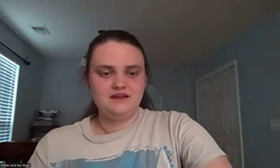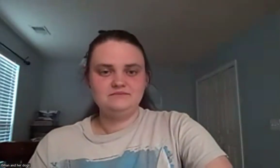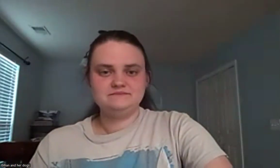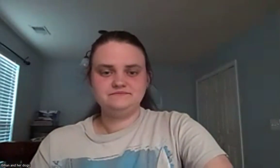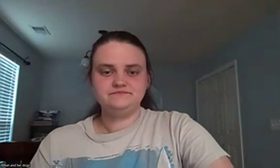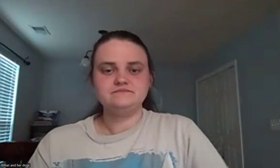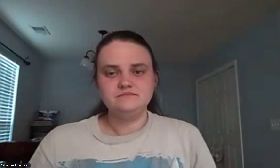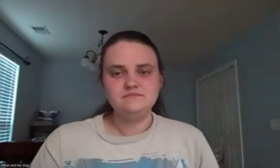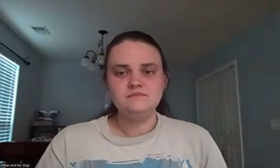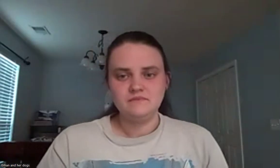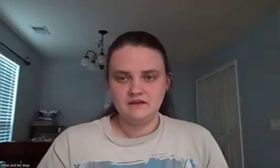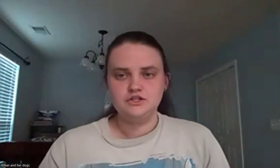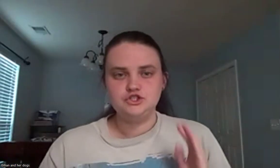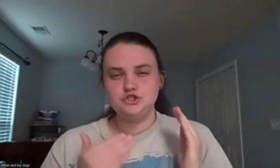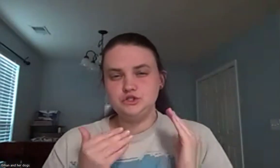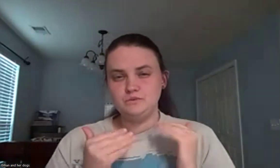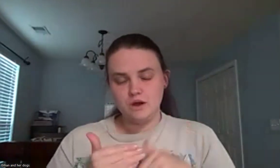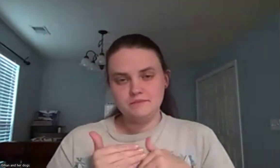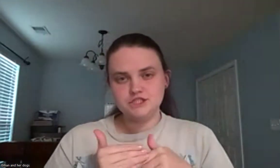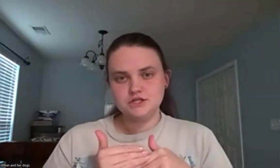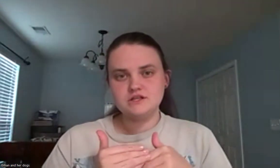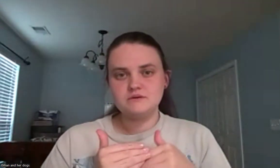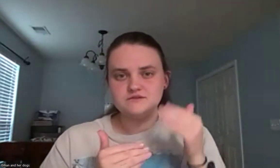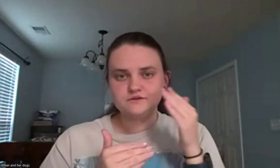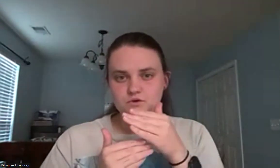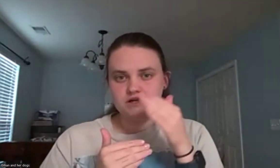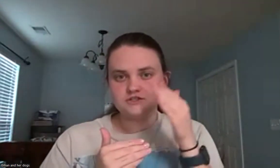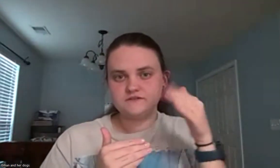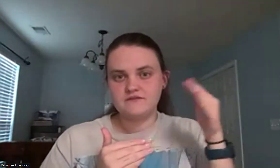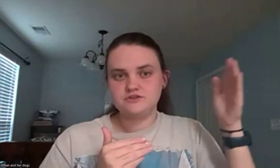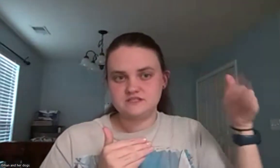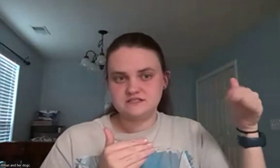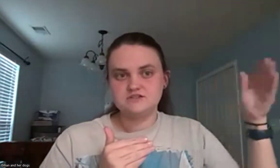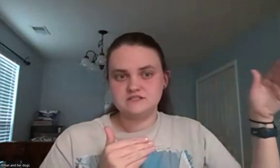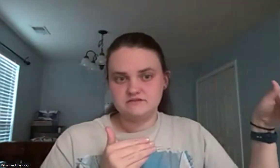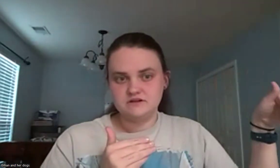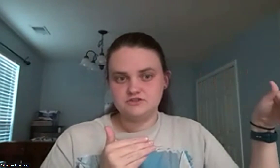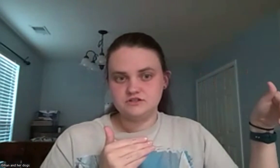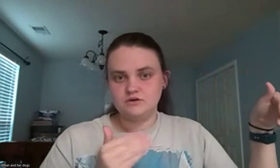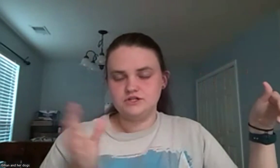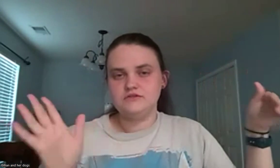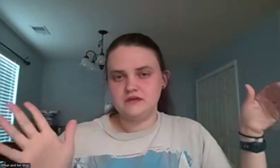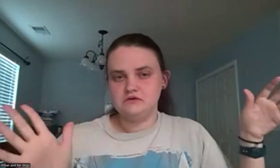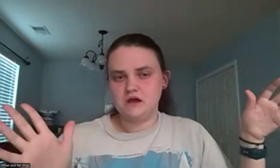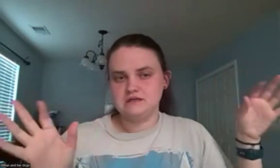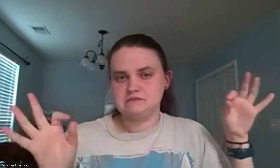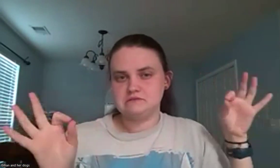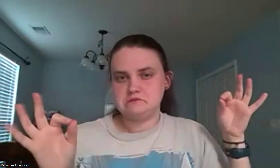Okay. Do you want me to show you the rest for 400, 500, 600, 700, or do you think you guys